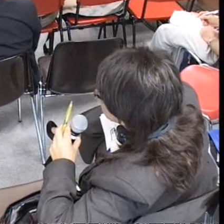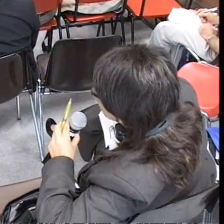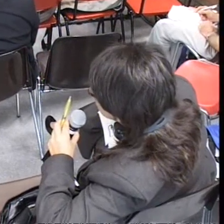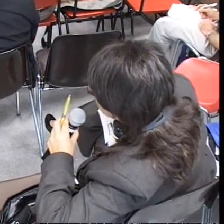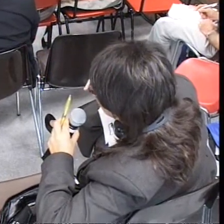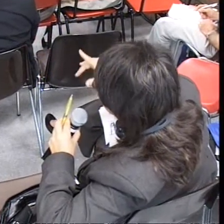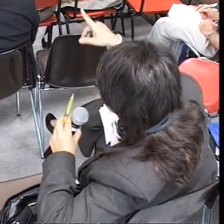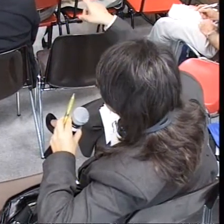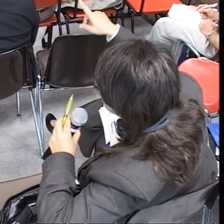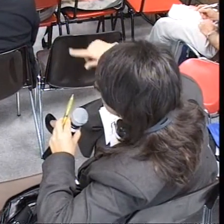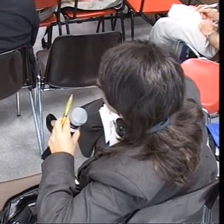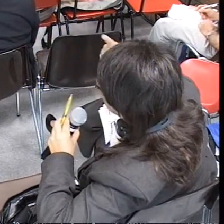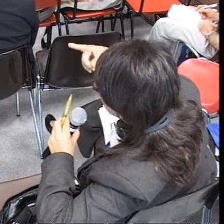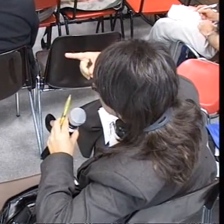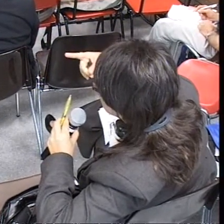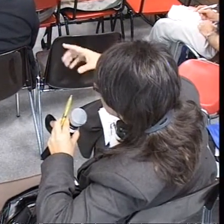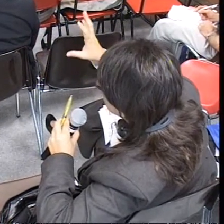system.